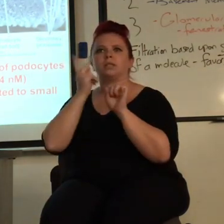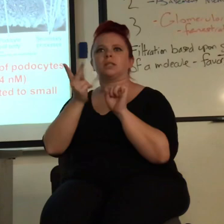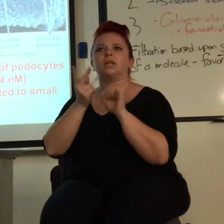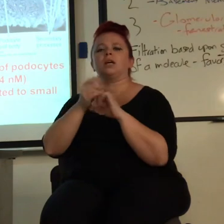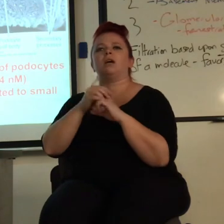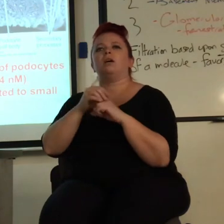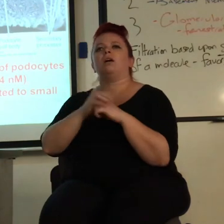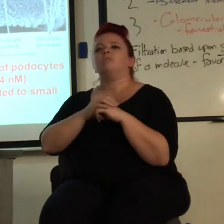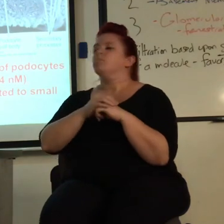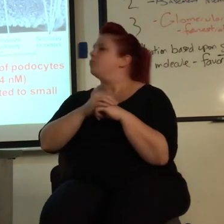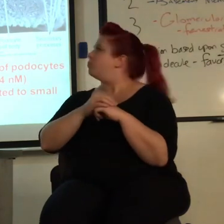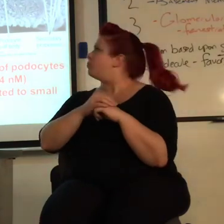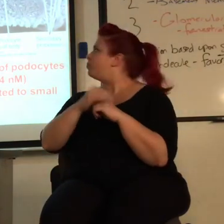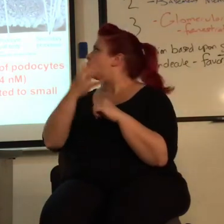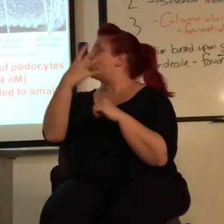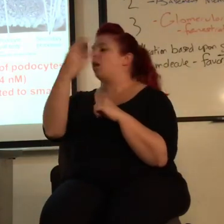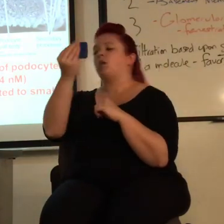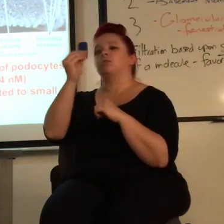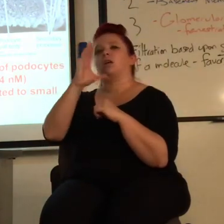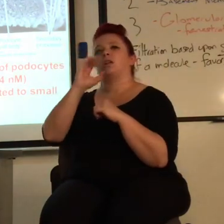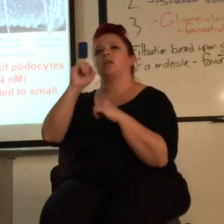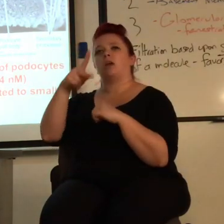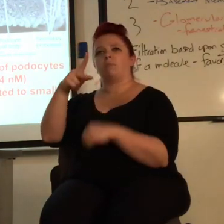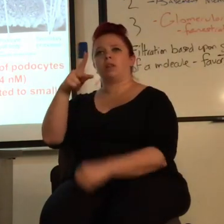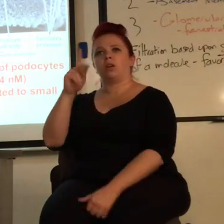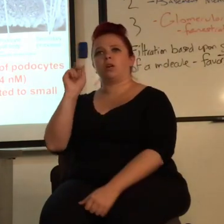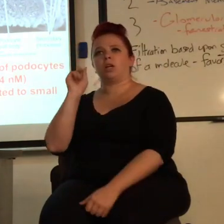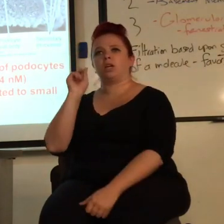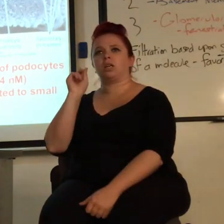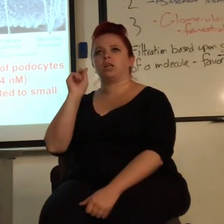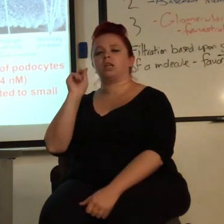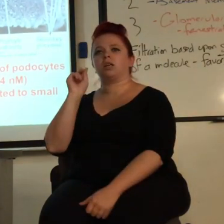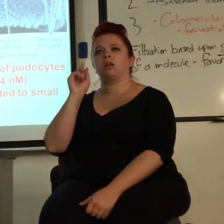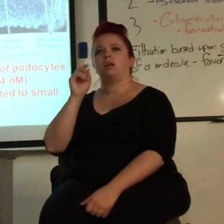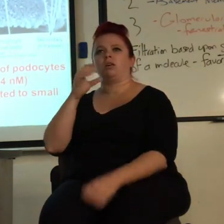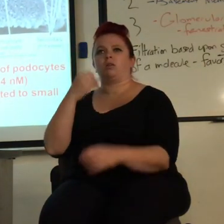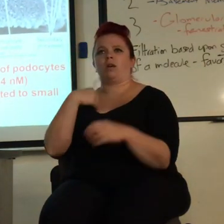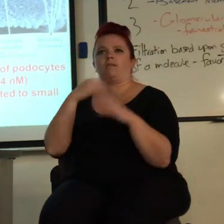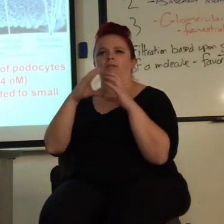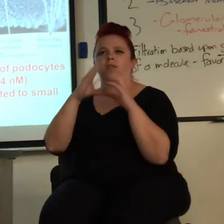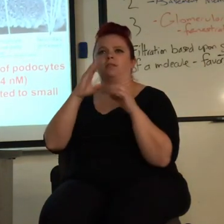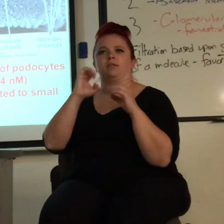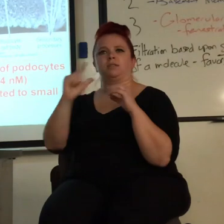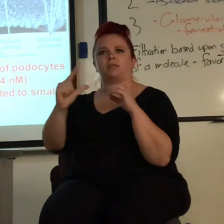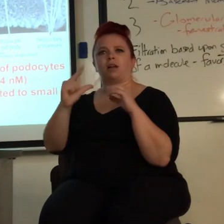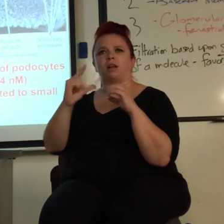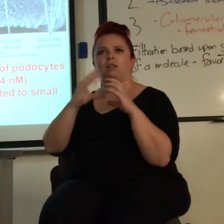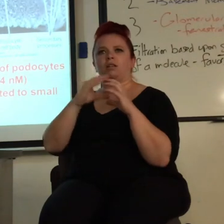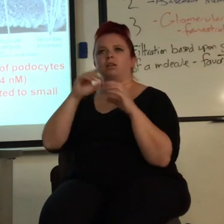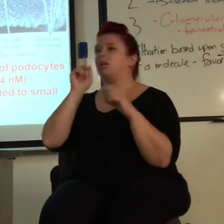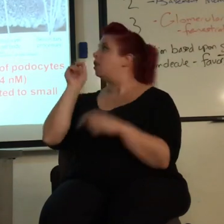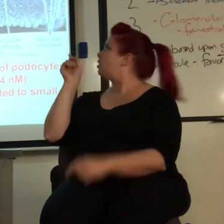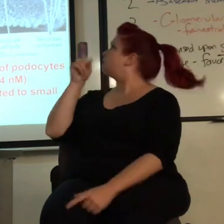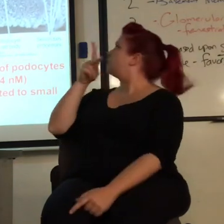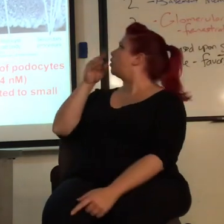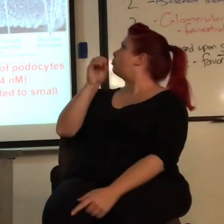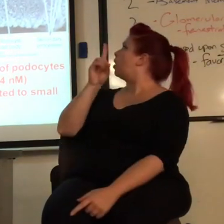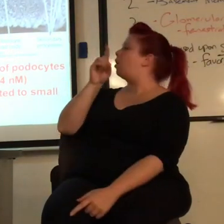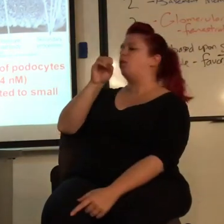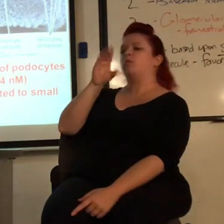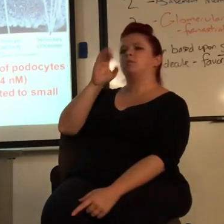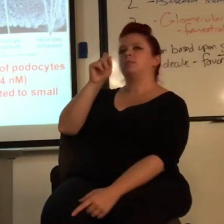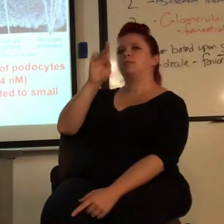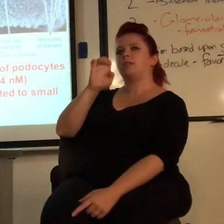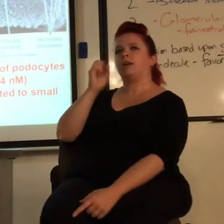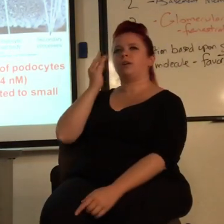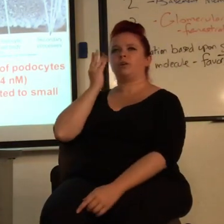are big. Now, so on the outside of the capillary, here's the cell. That's the podocyte. Here's all the foot processes.